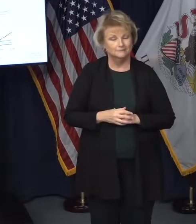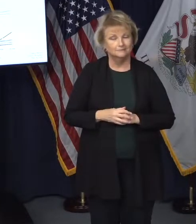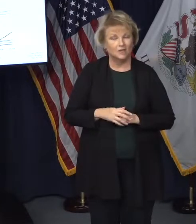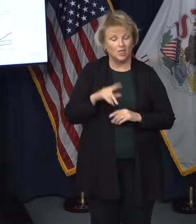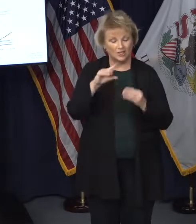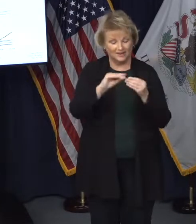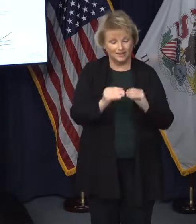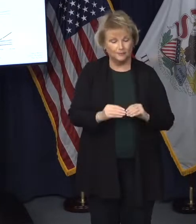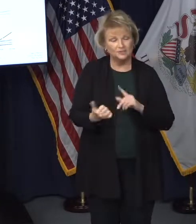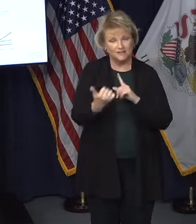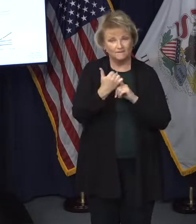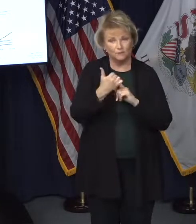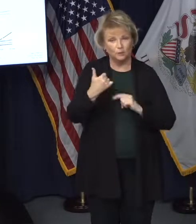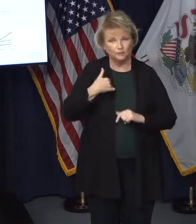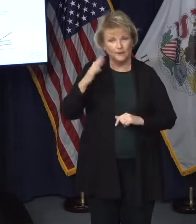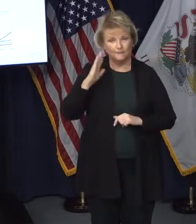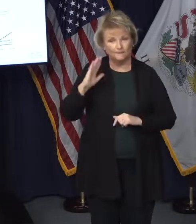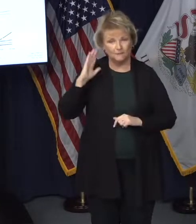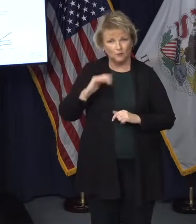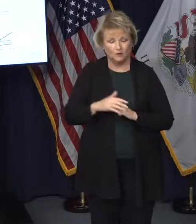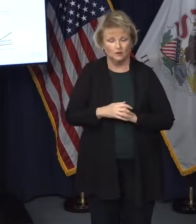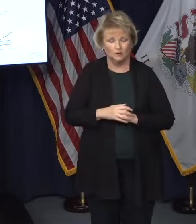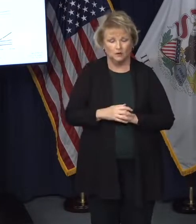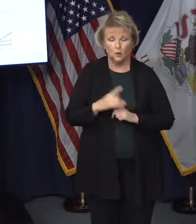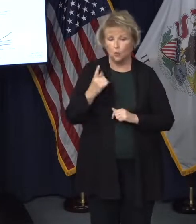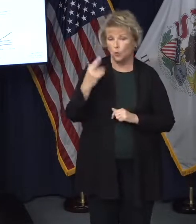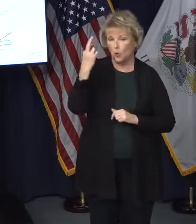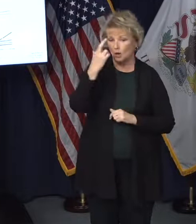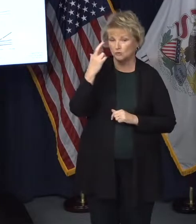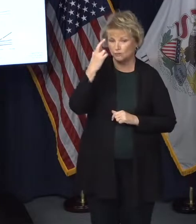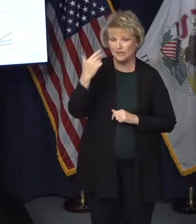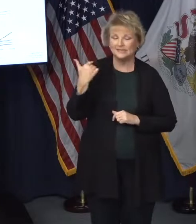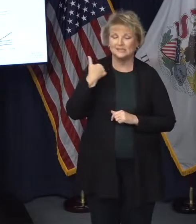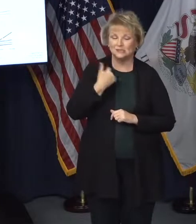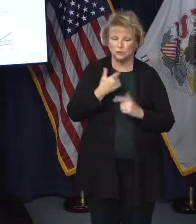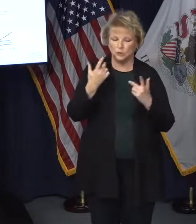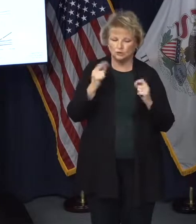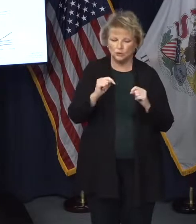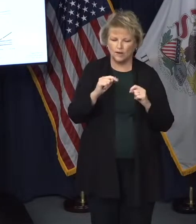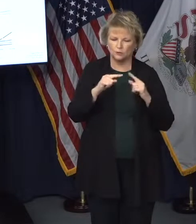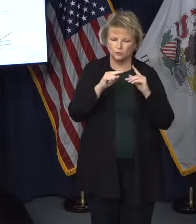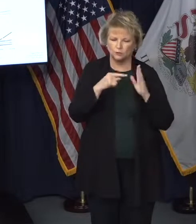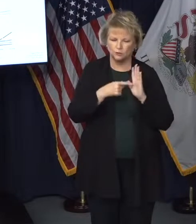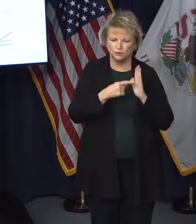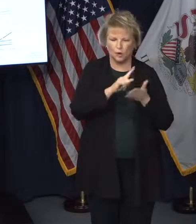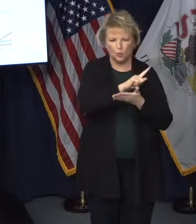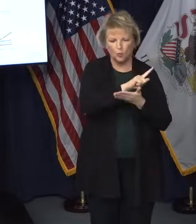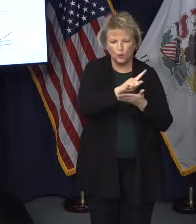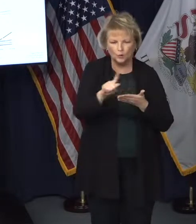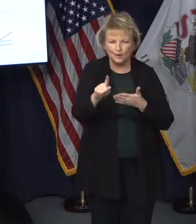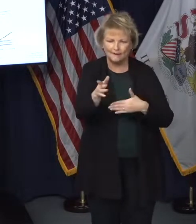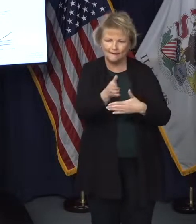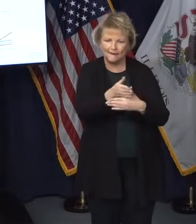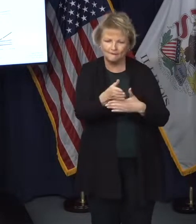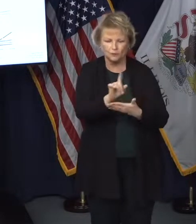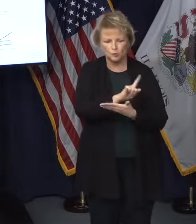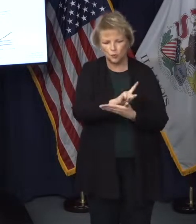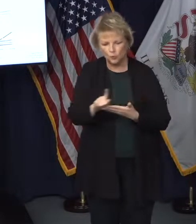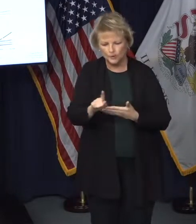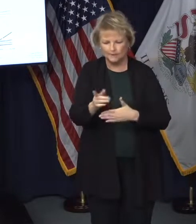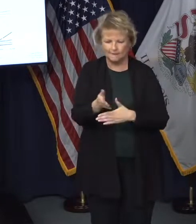by the numbers. In other words, one of the reasons that we smooth the numbers out by doing a week's average, for